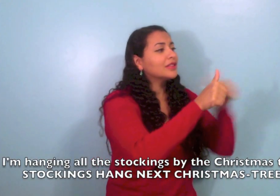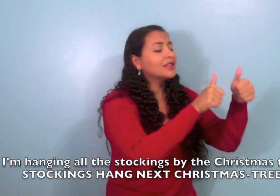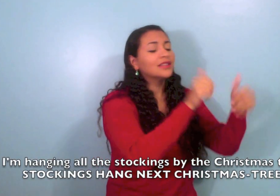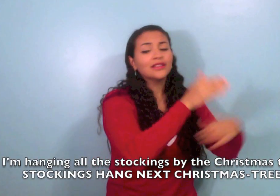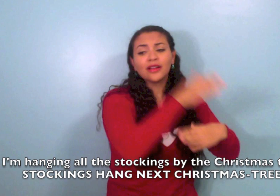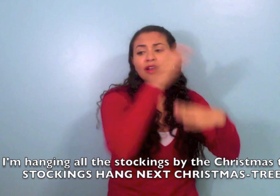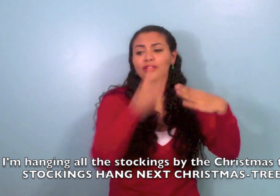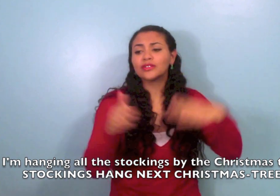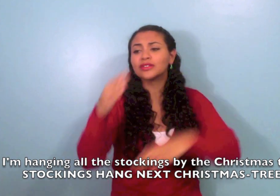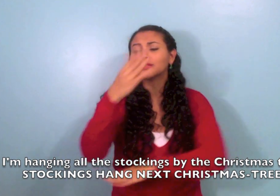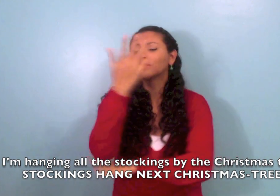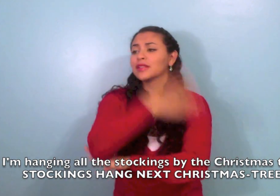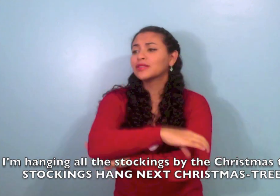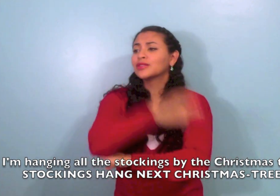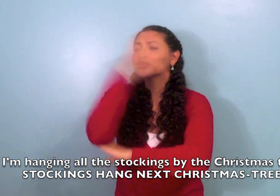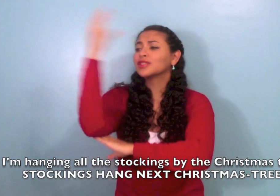stockings by the Christmas tree.